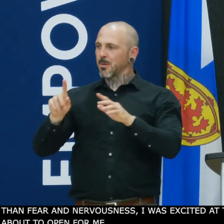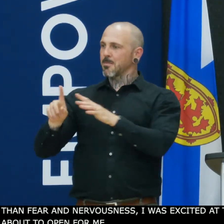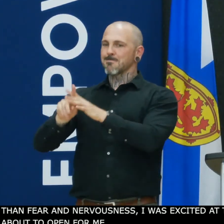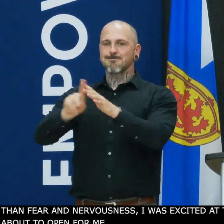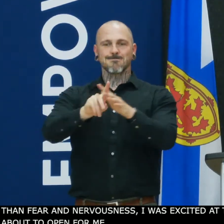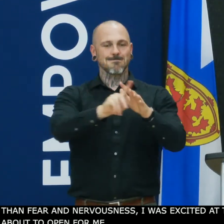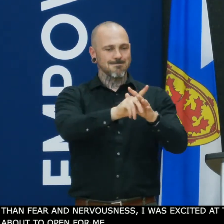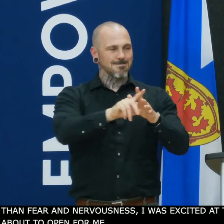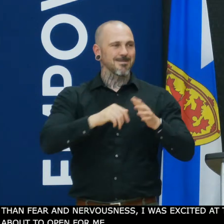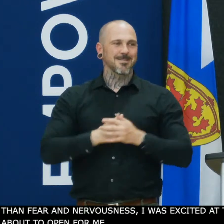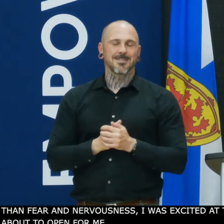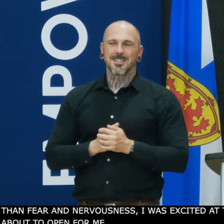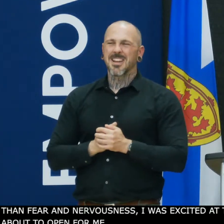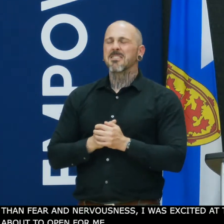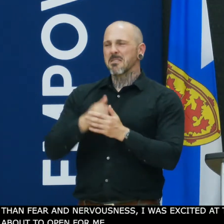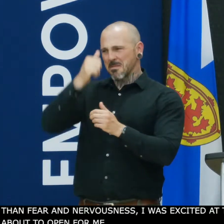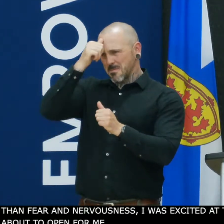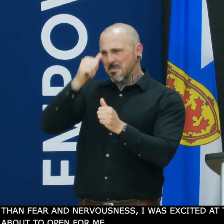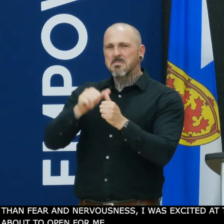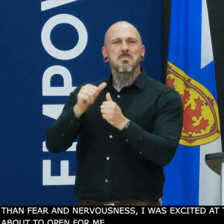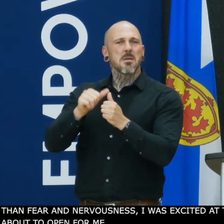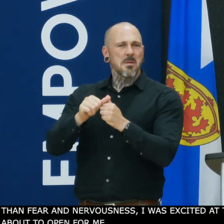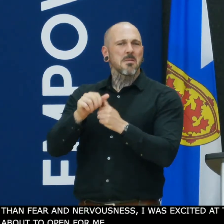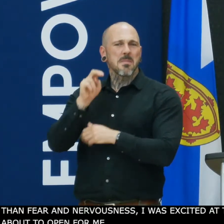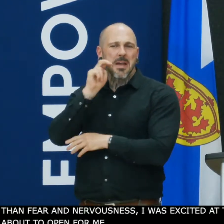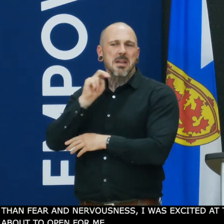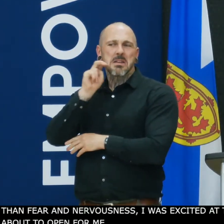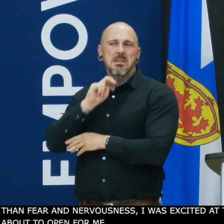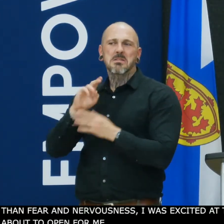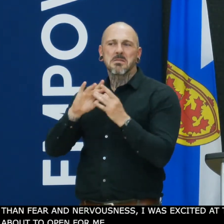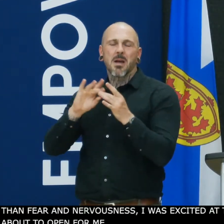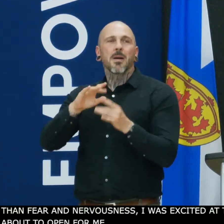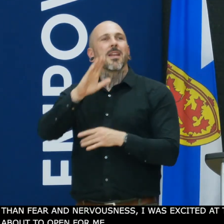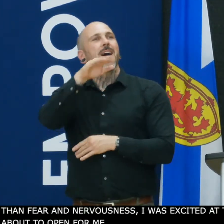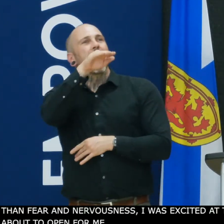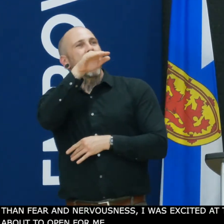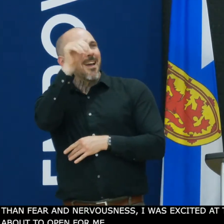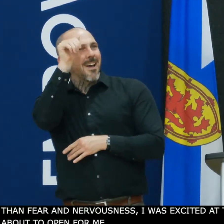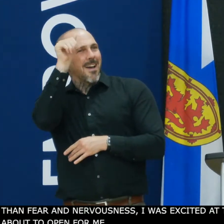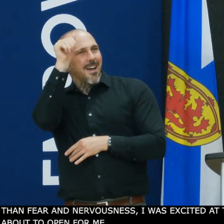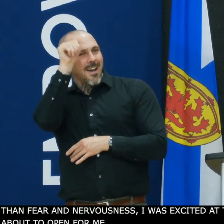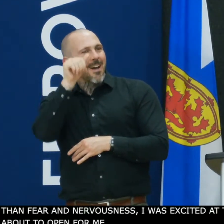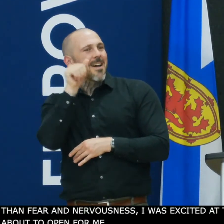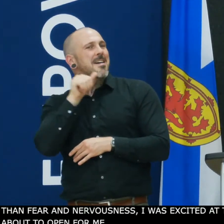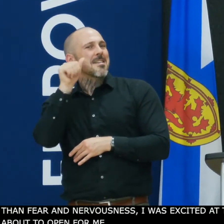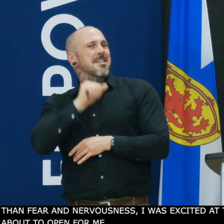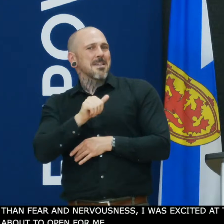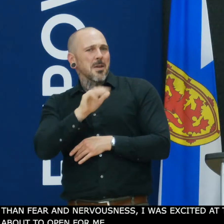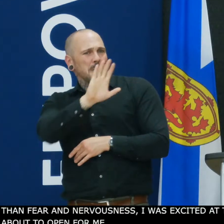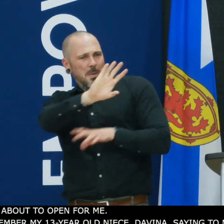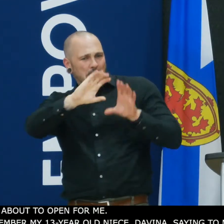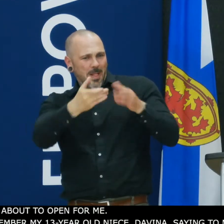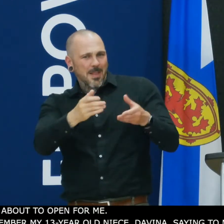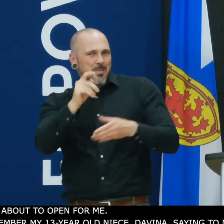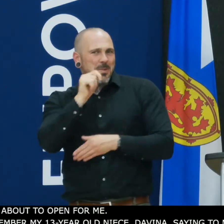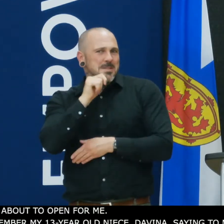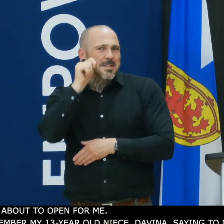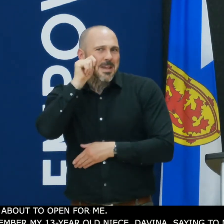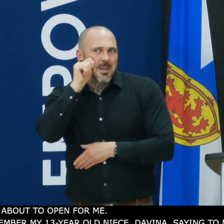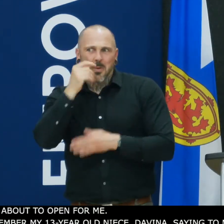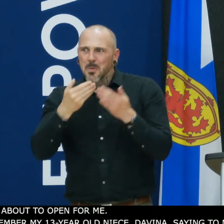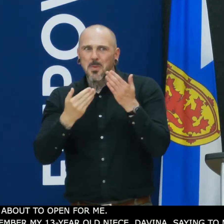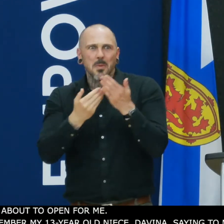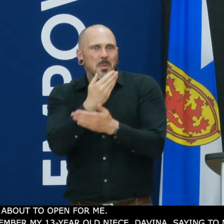niece, Davina, saying to me, "Auntie Alicia, you're going to be in class with teenagers fresh out of high school, and